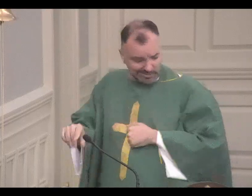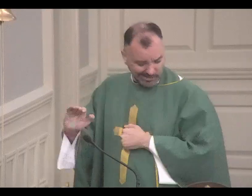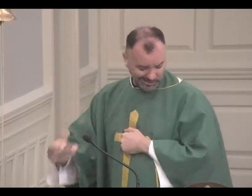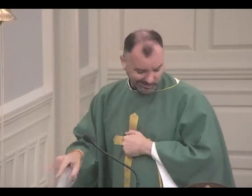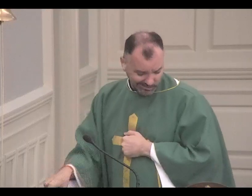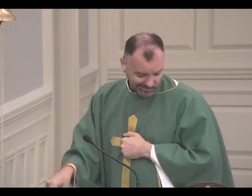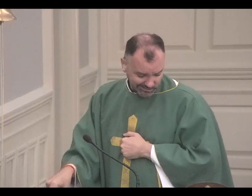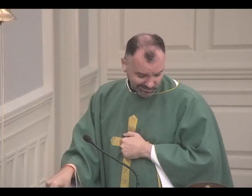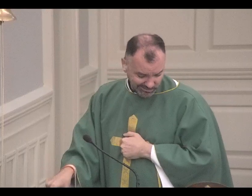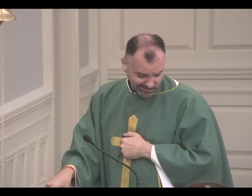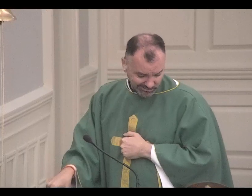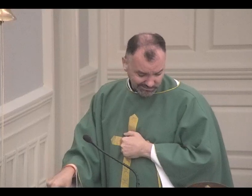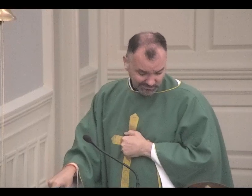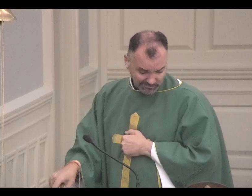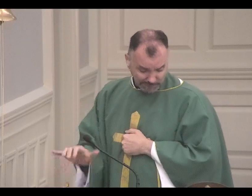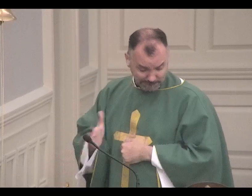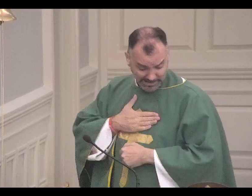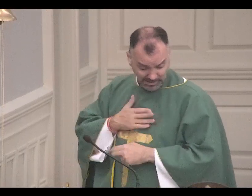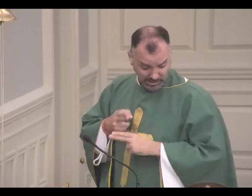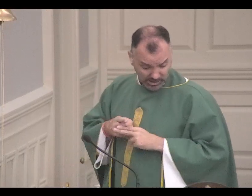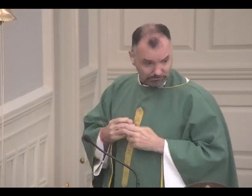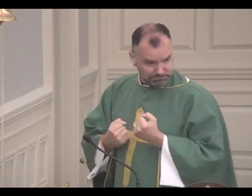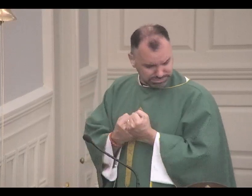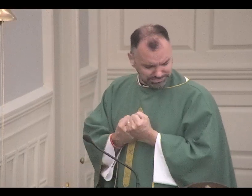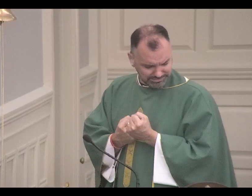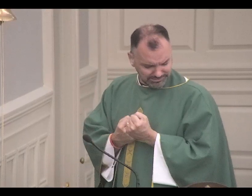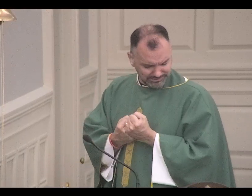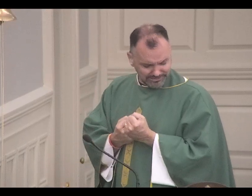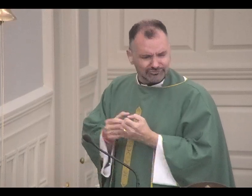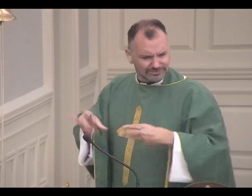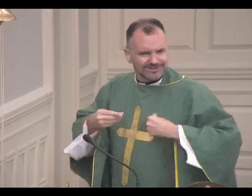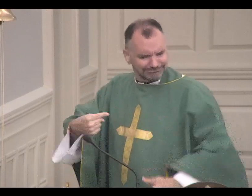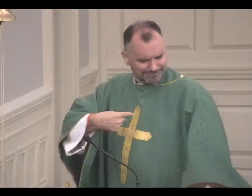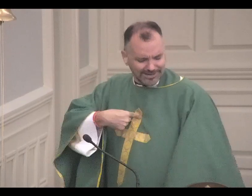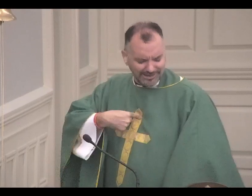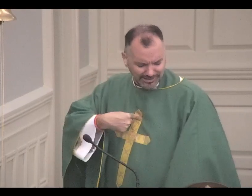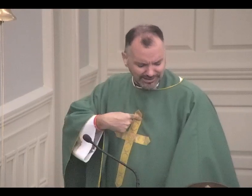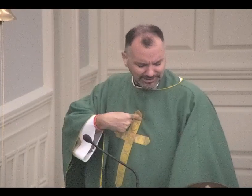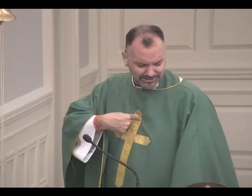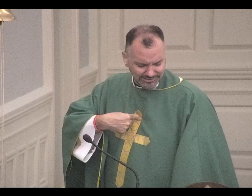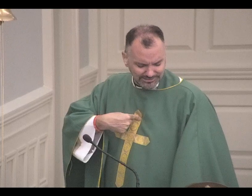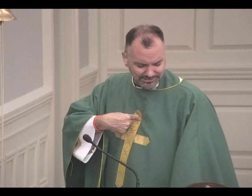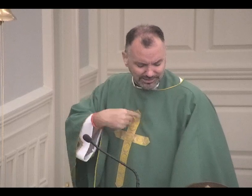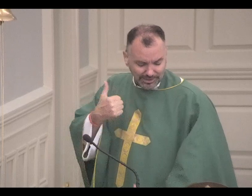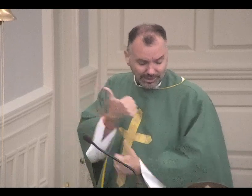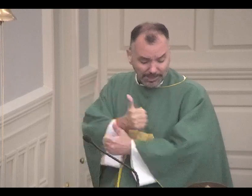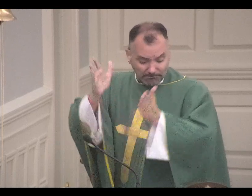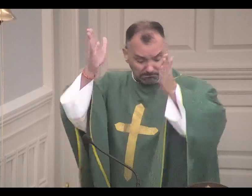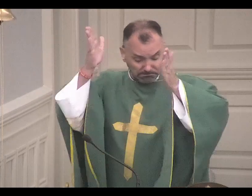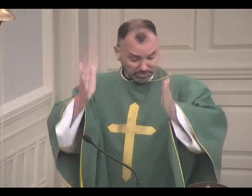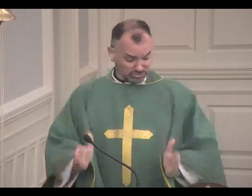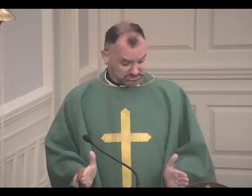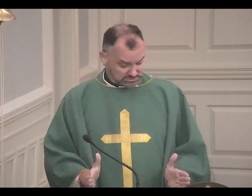whoever receives one child such as this in my name receives me, and